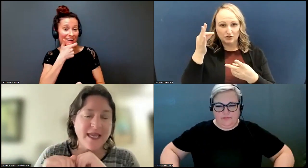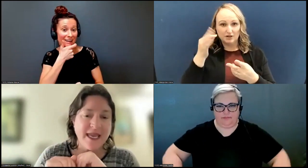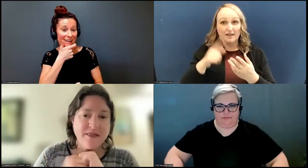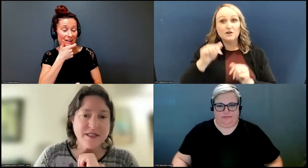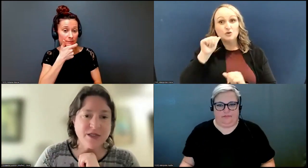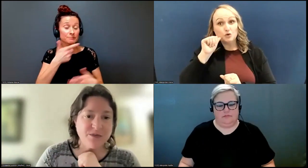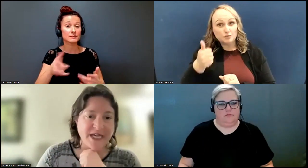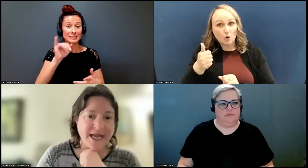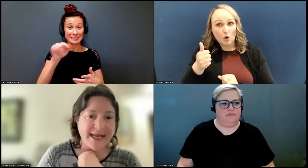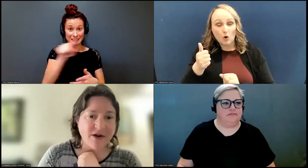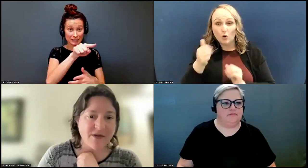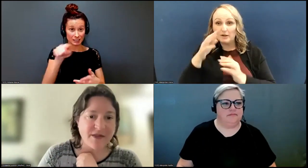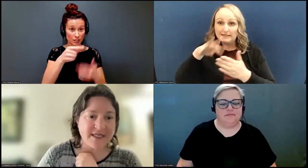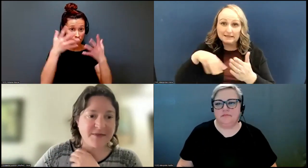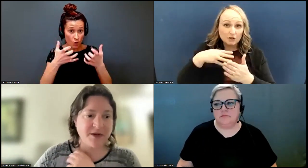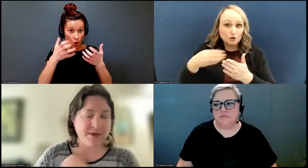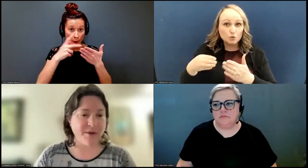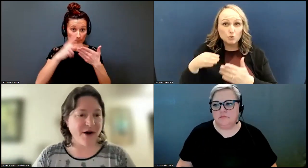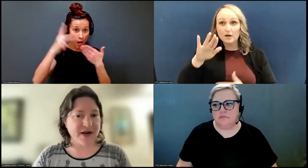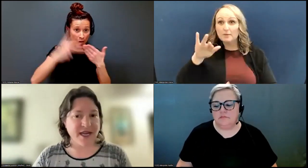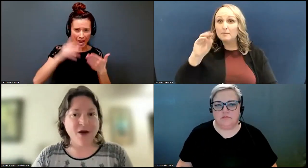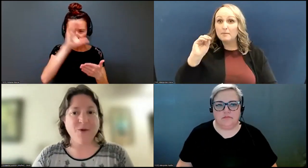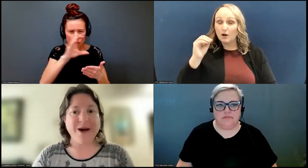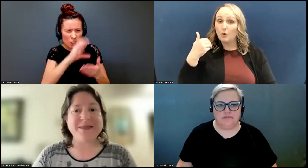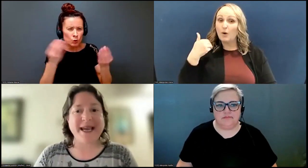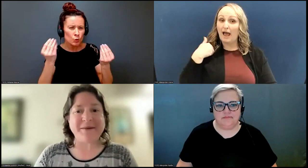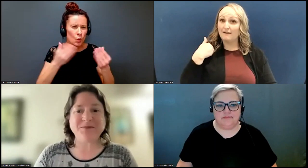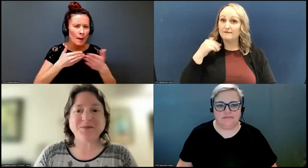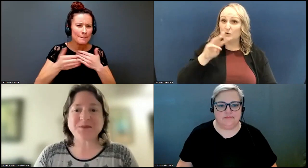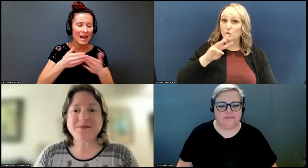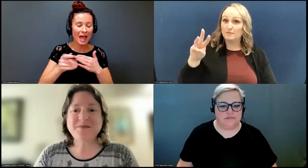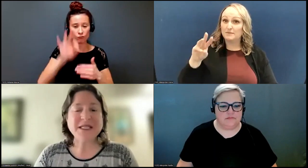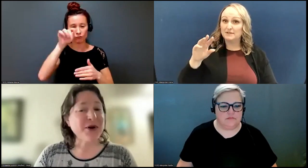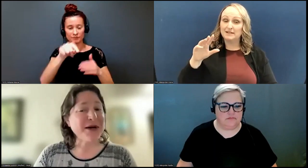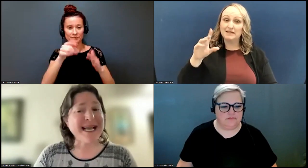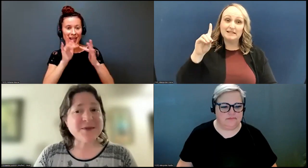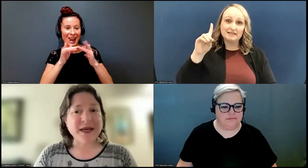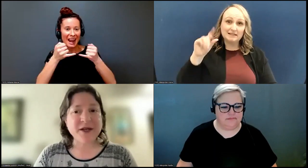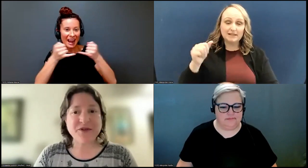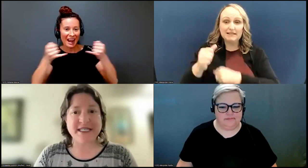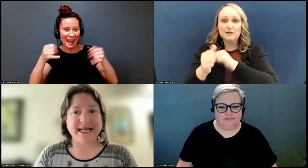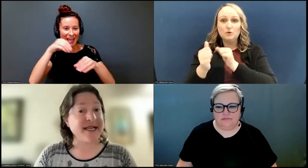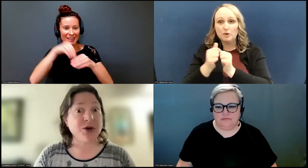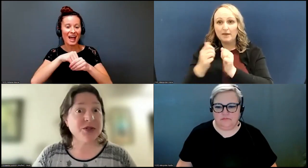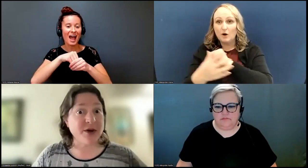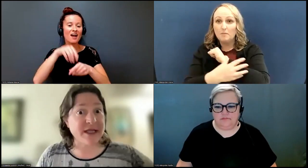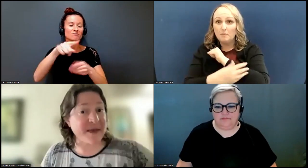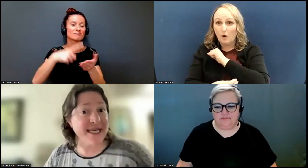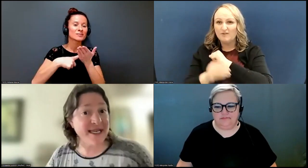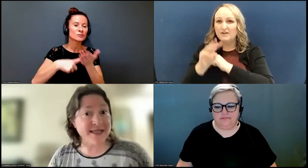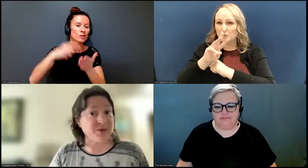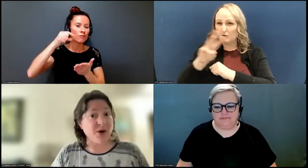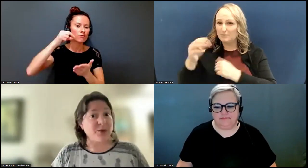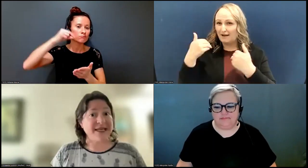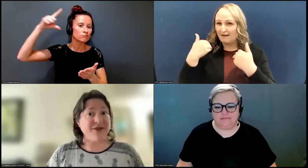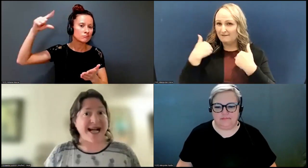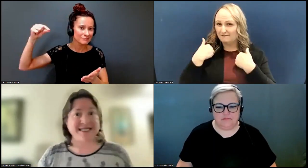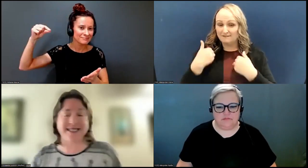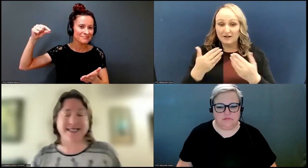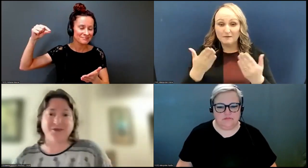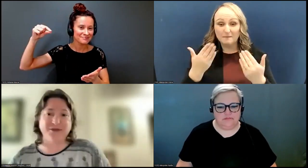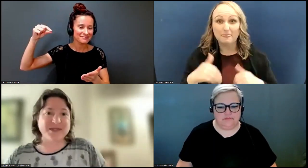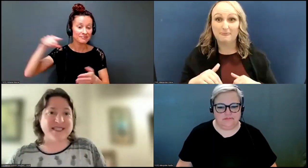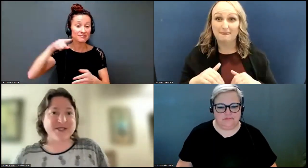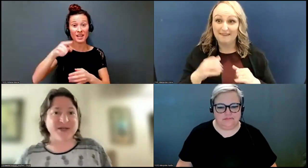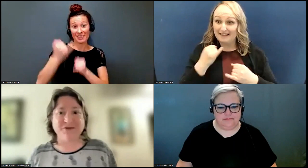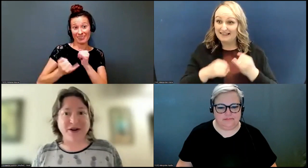at the link in the Zoom chat on the Disability Without Poverty website. So our last panel for today, I told you at the beginning, this would go really fast.